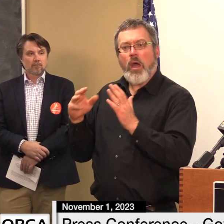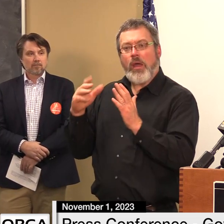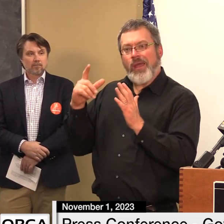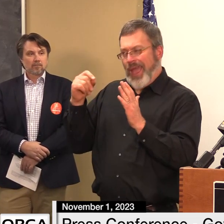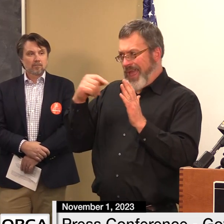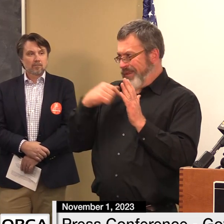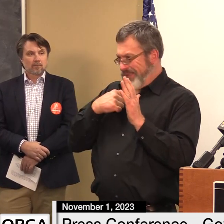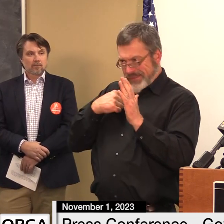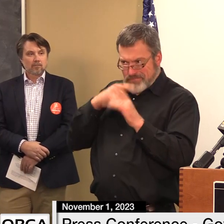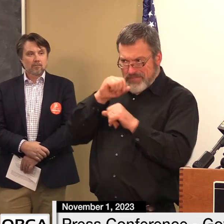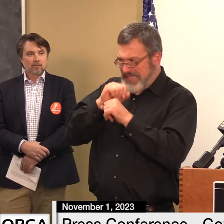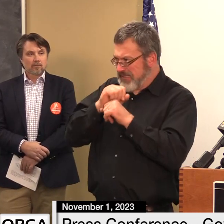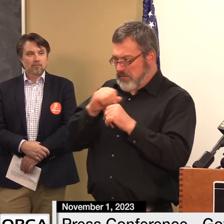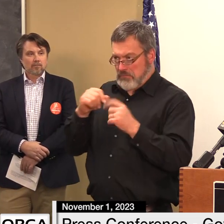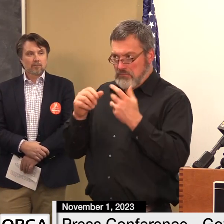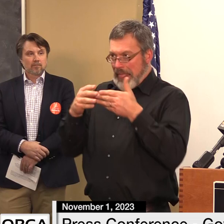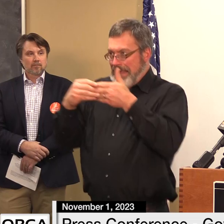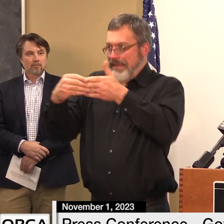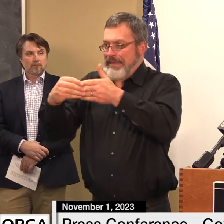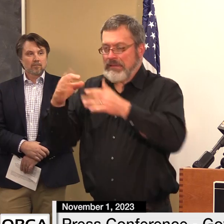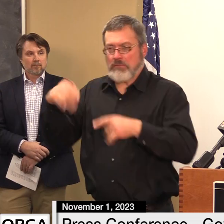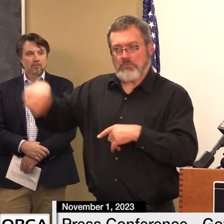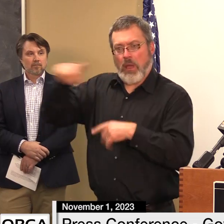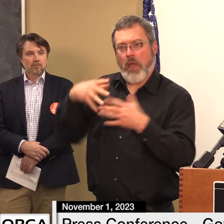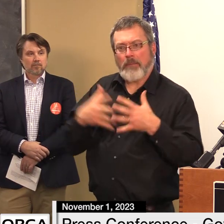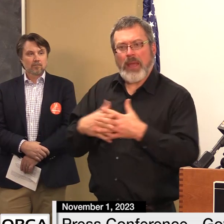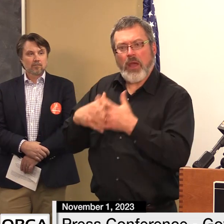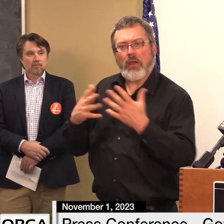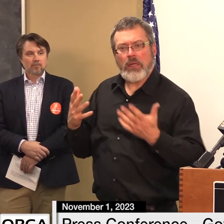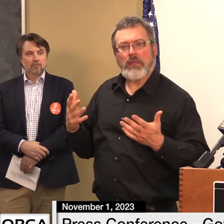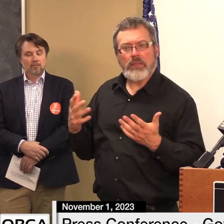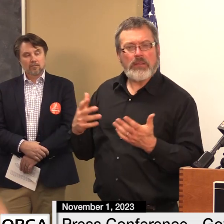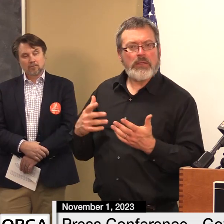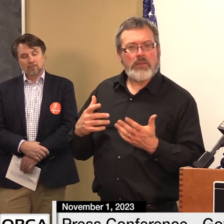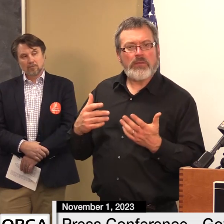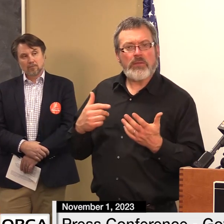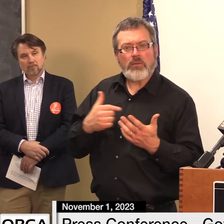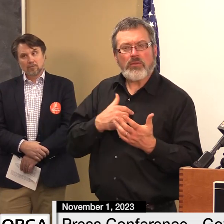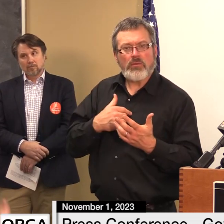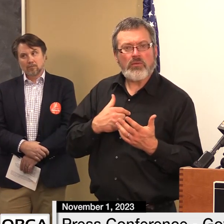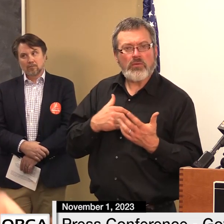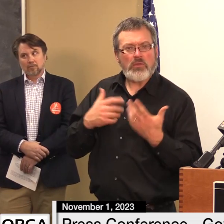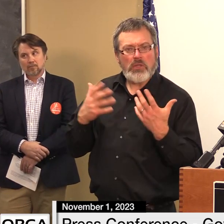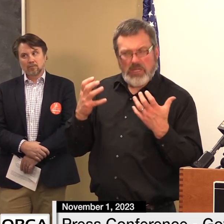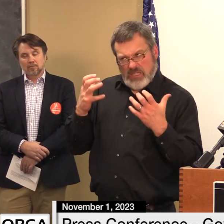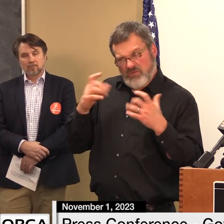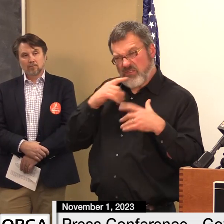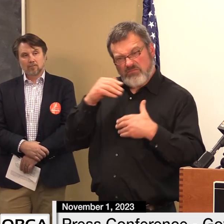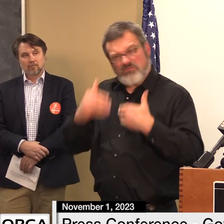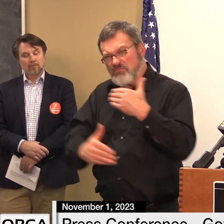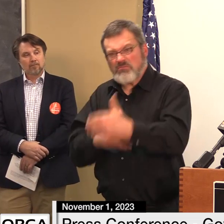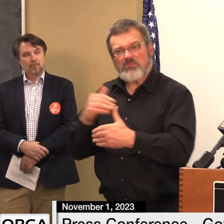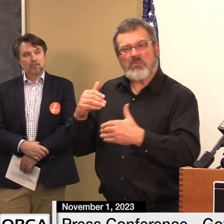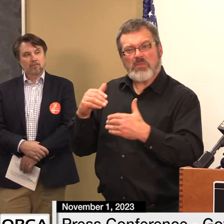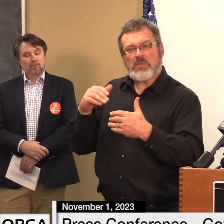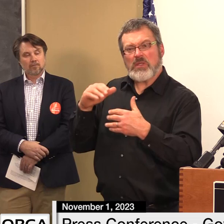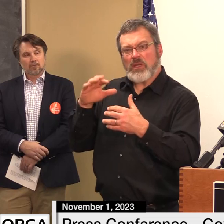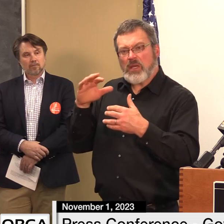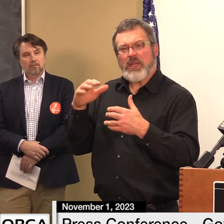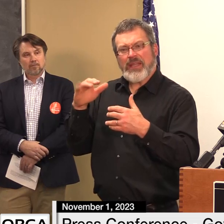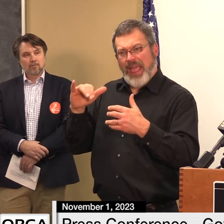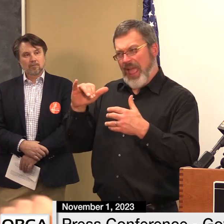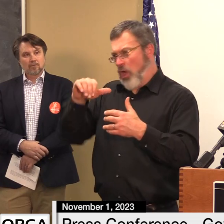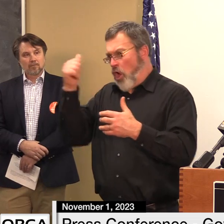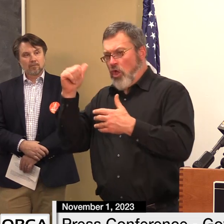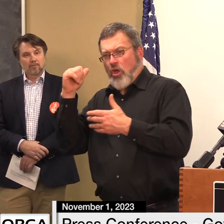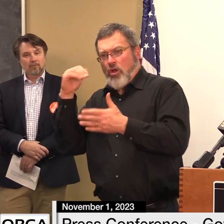did back in 2018 with red flag laws and a number of other provisions that I think have helped.